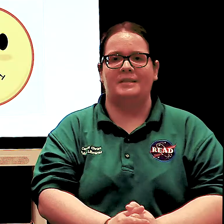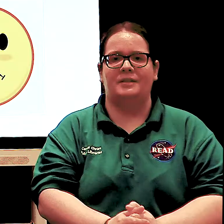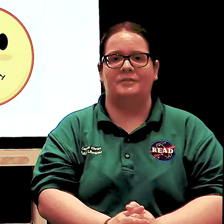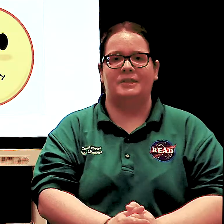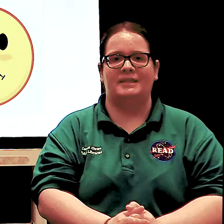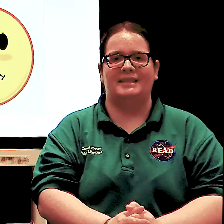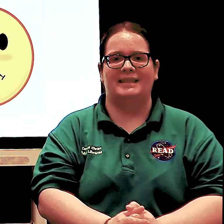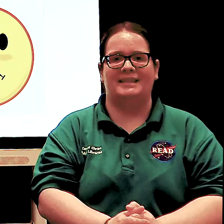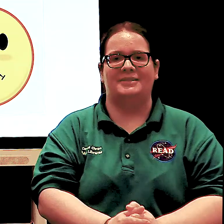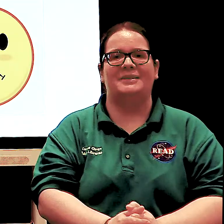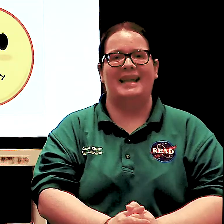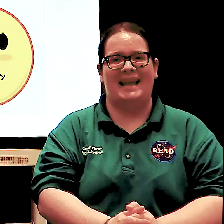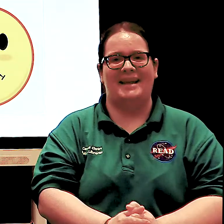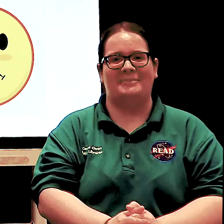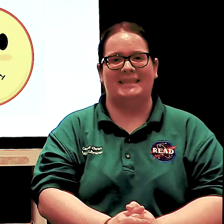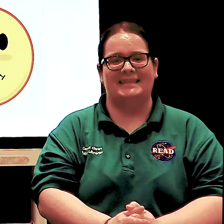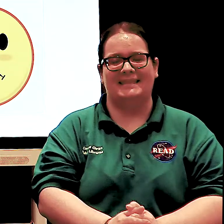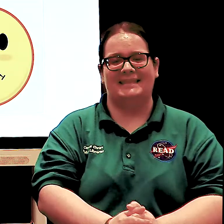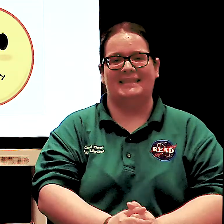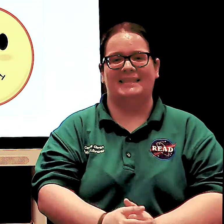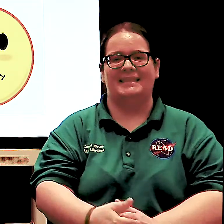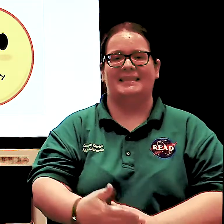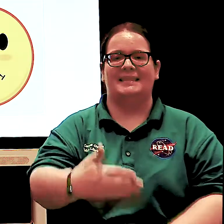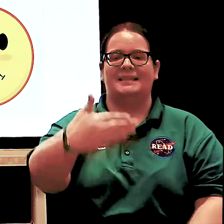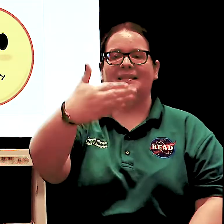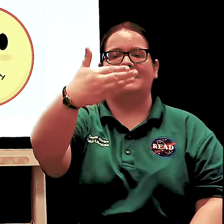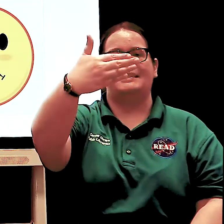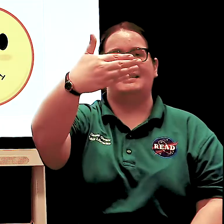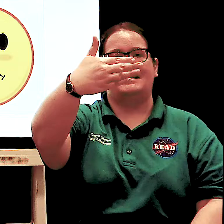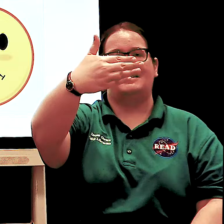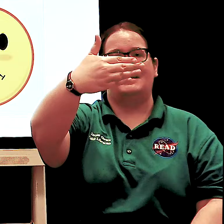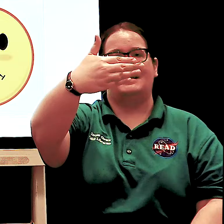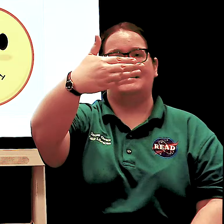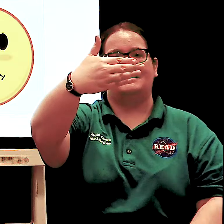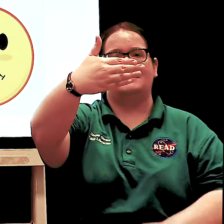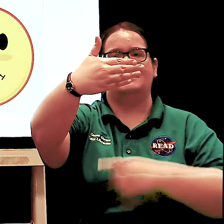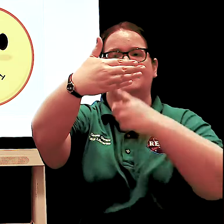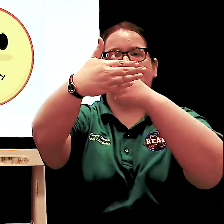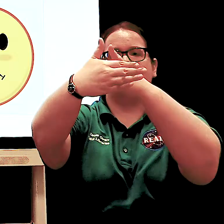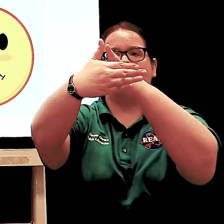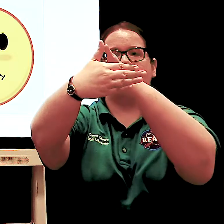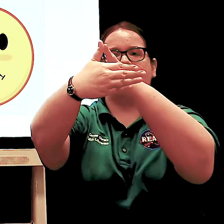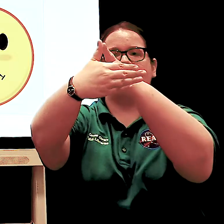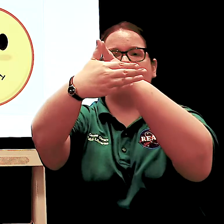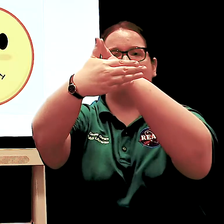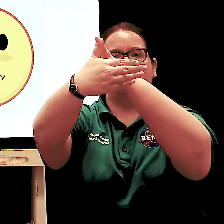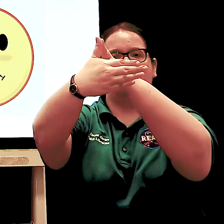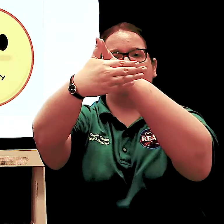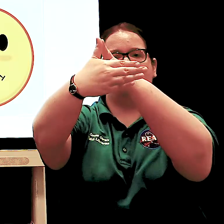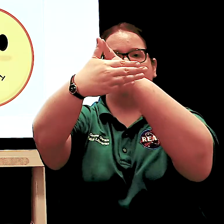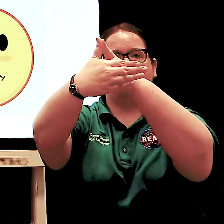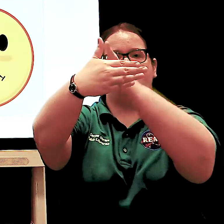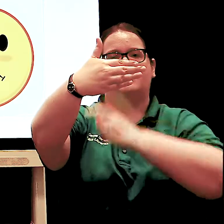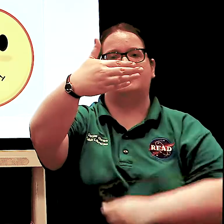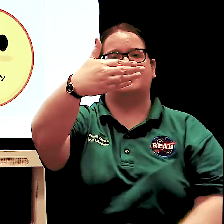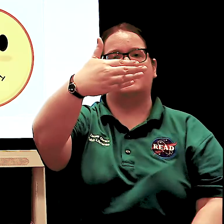So first, let's do happy. Take your hand, squish your fingers together, and put your thumb